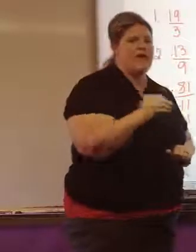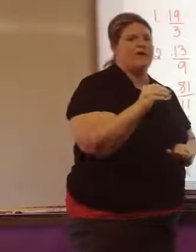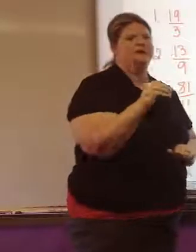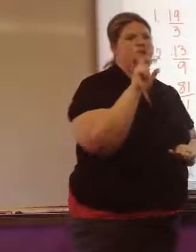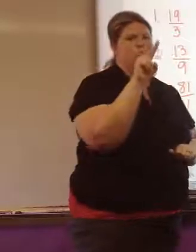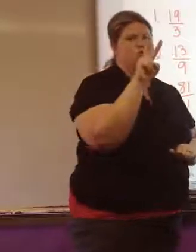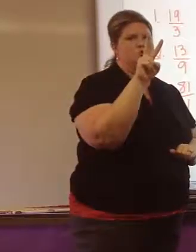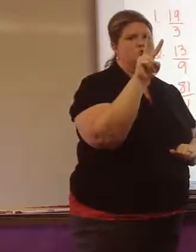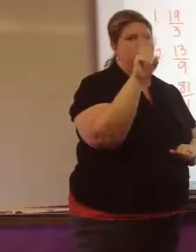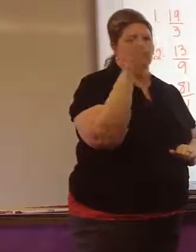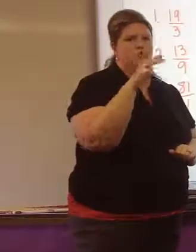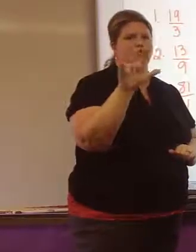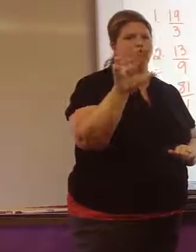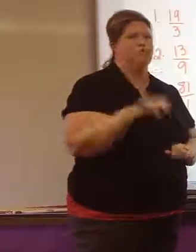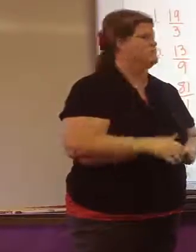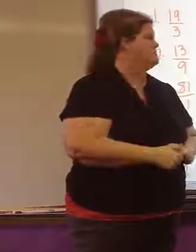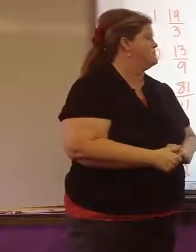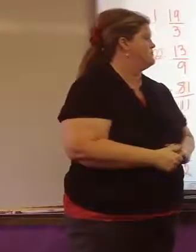and